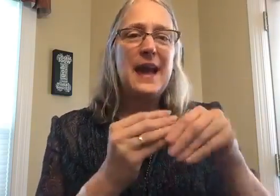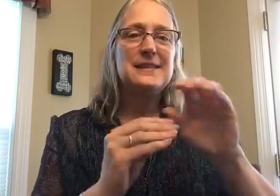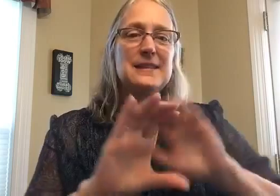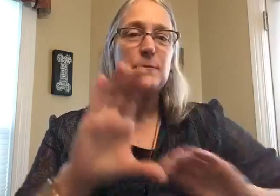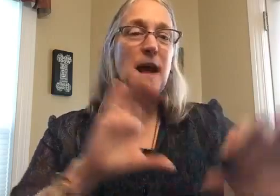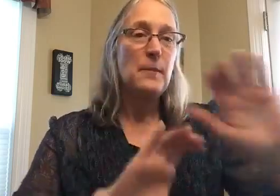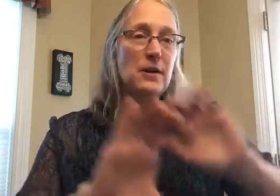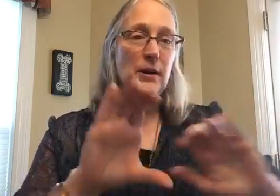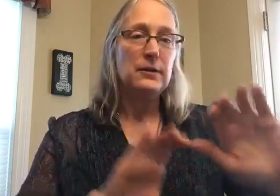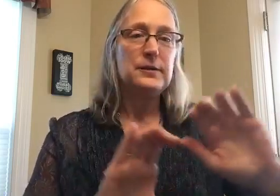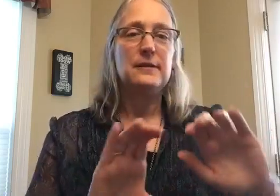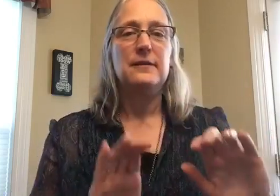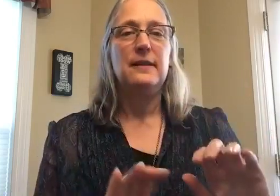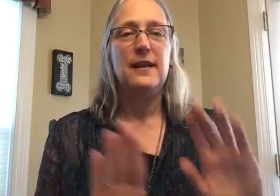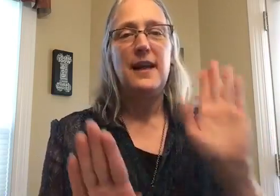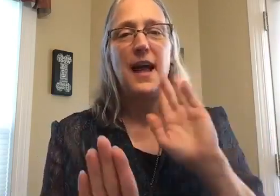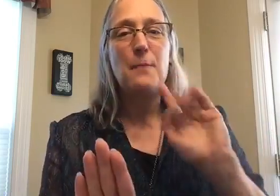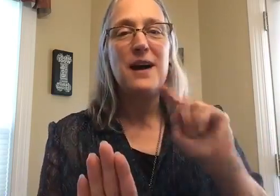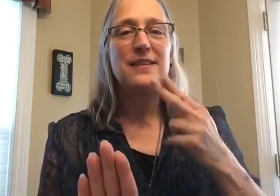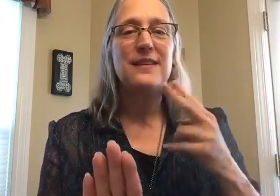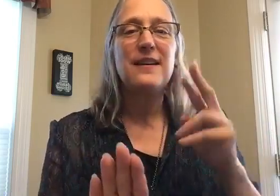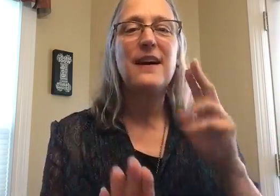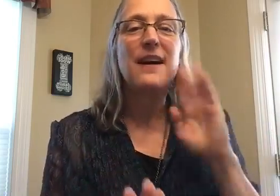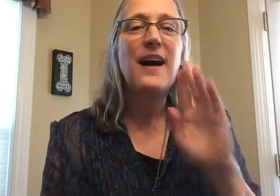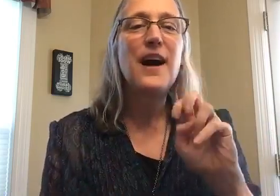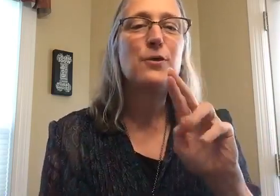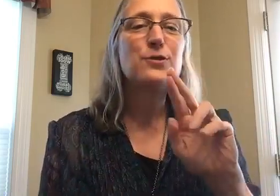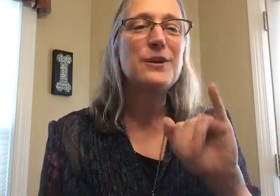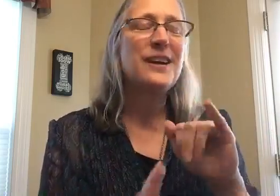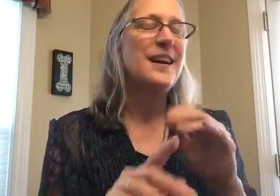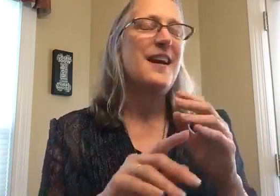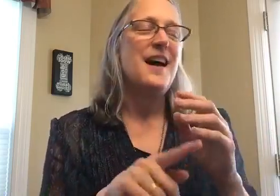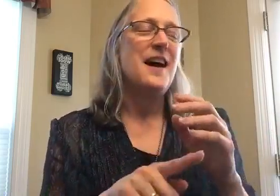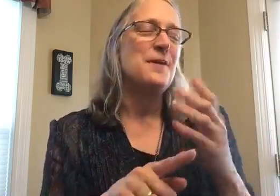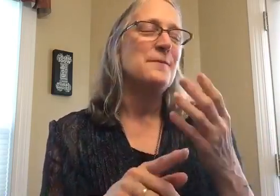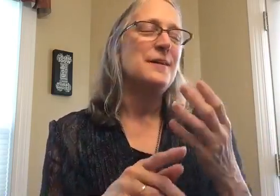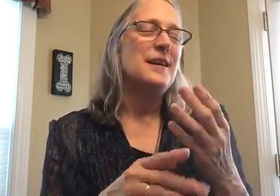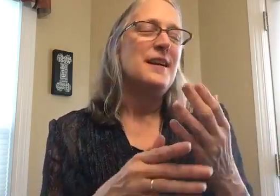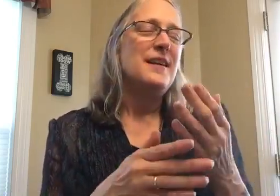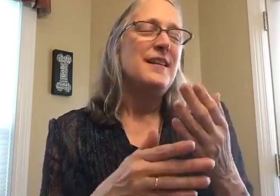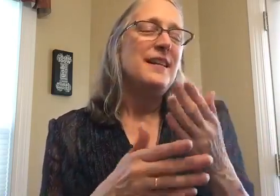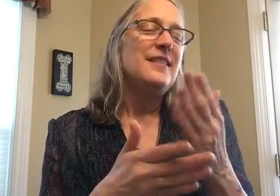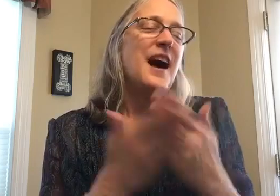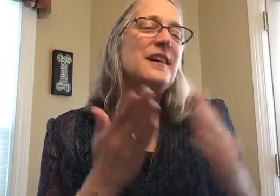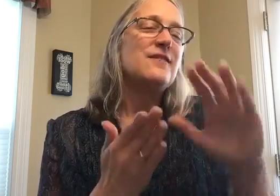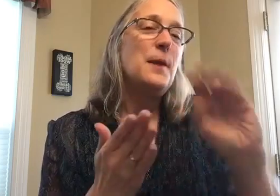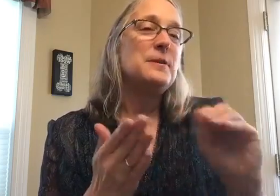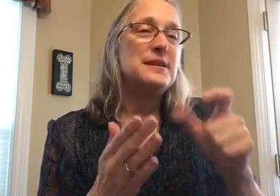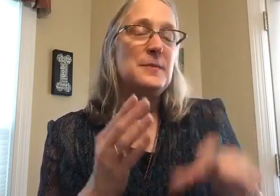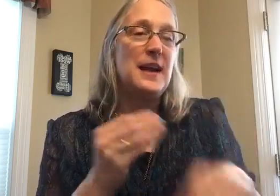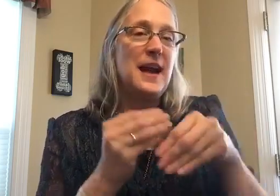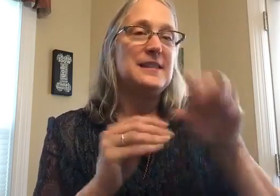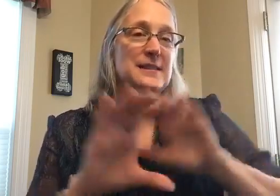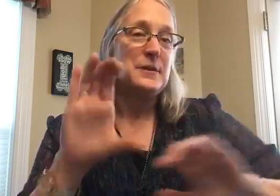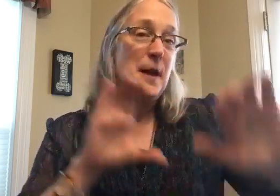some chemicals. Hey Beth, hi Rosemary. A lot of companies may add some